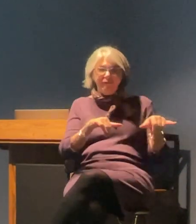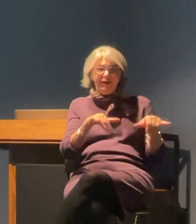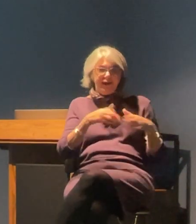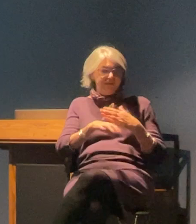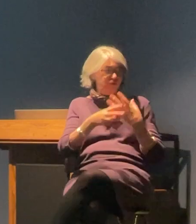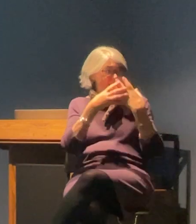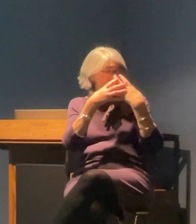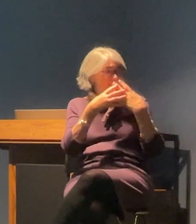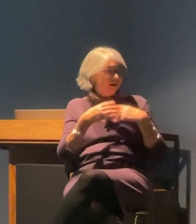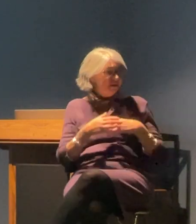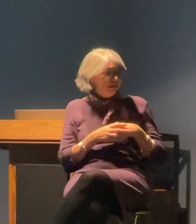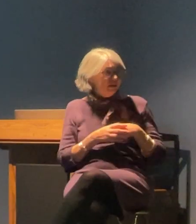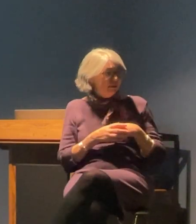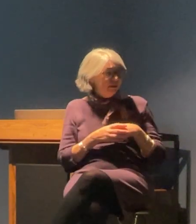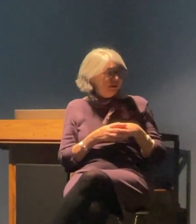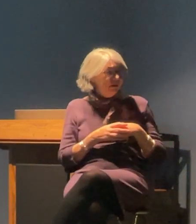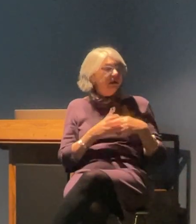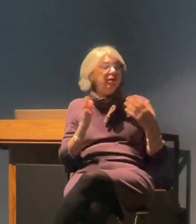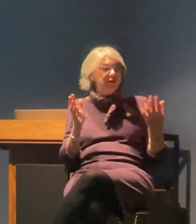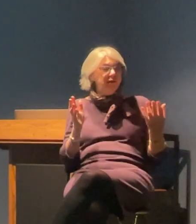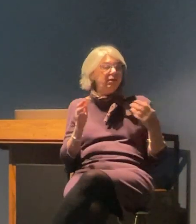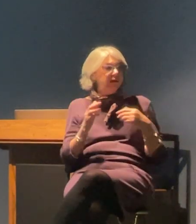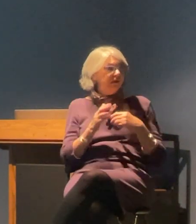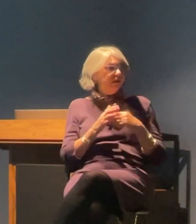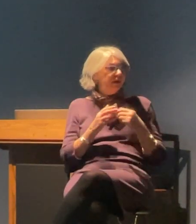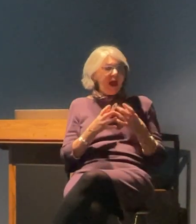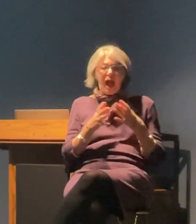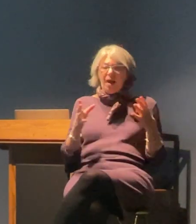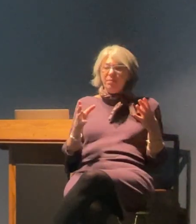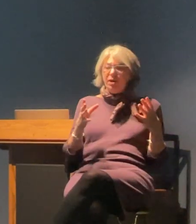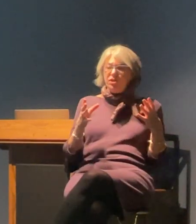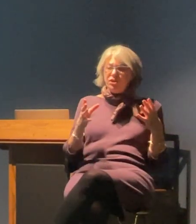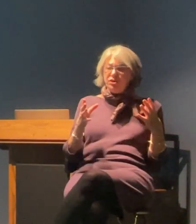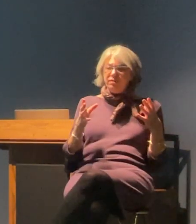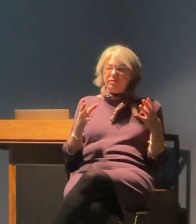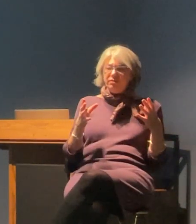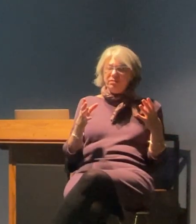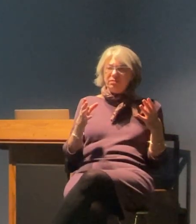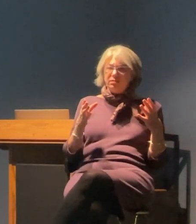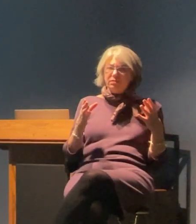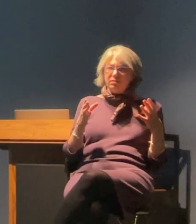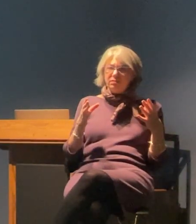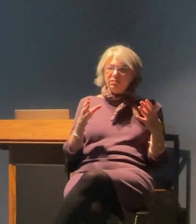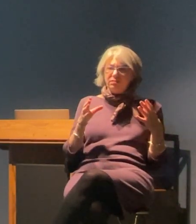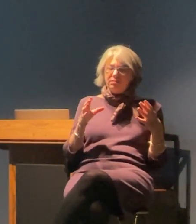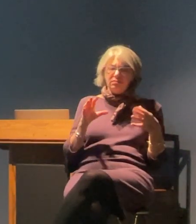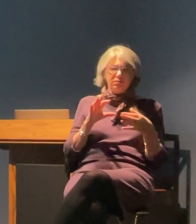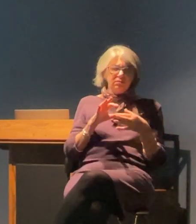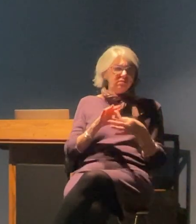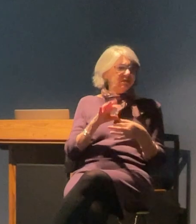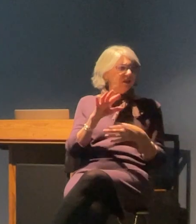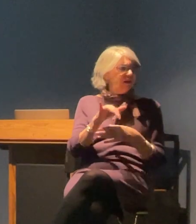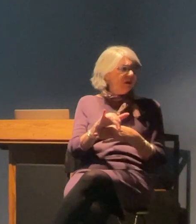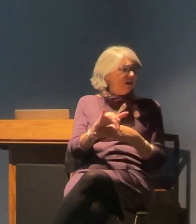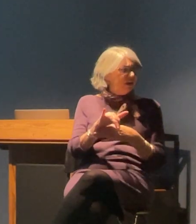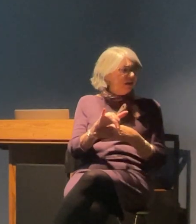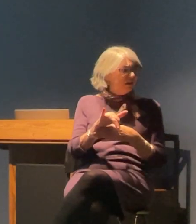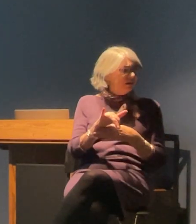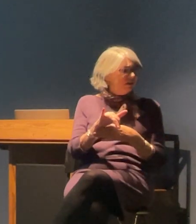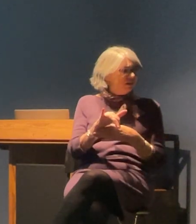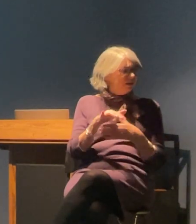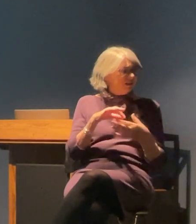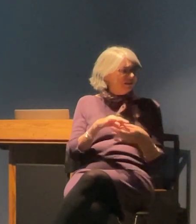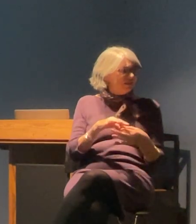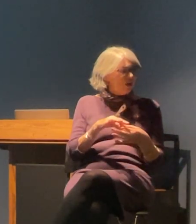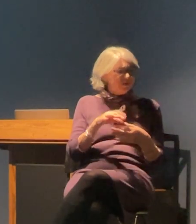fakies and suckers, whatever. How much of it goes to that? And the scarcity of the resources by